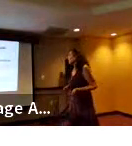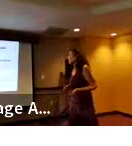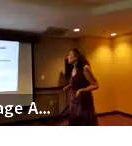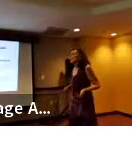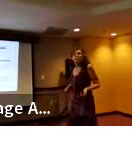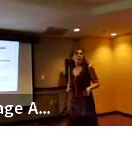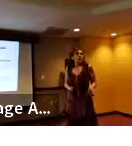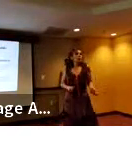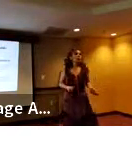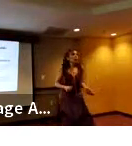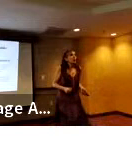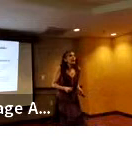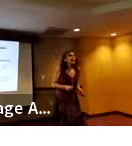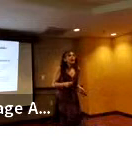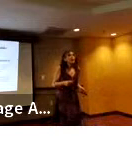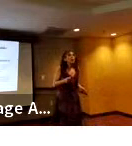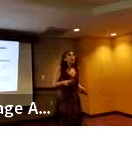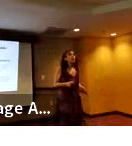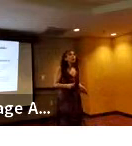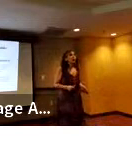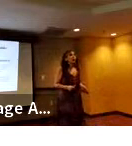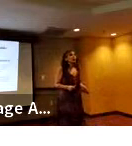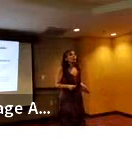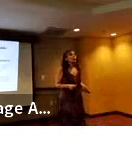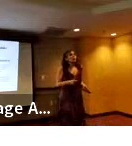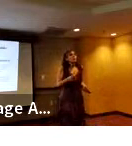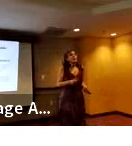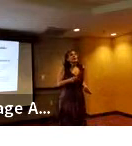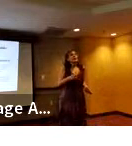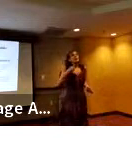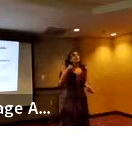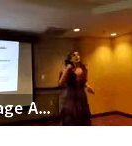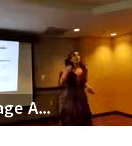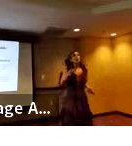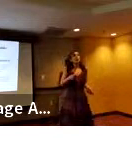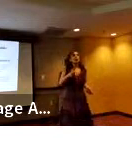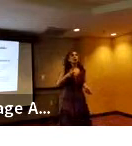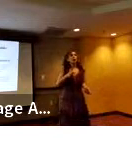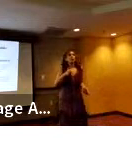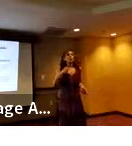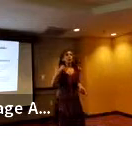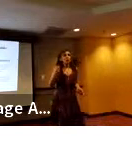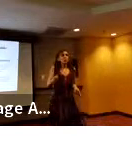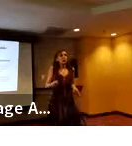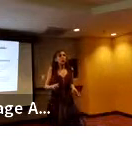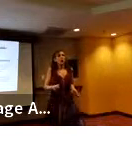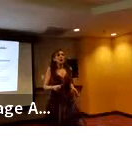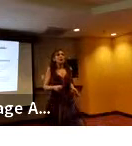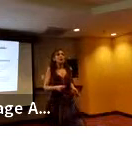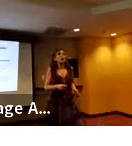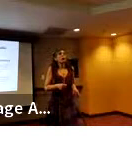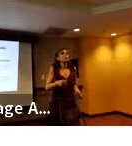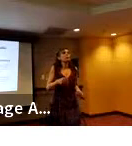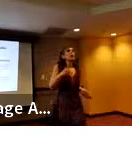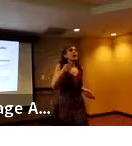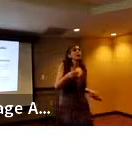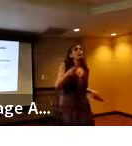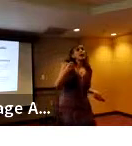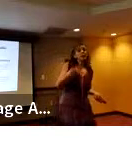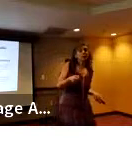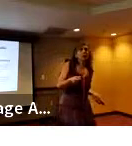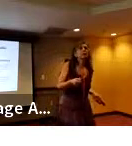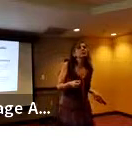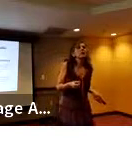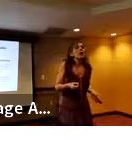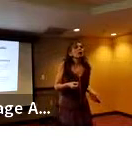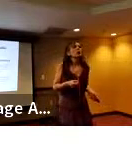1912 still. So in that part of the world, many of the locally born